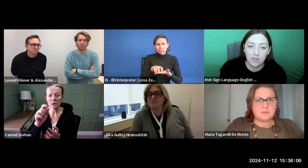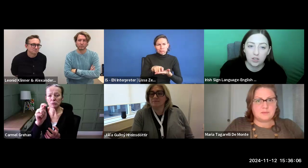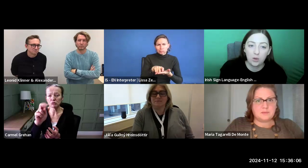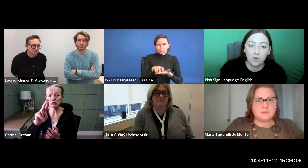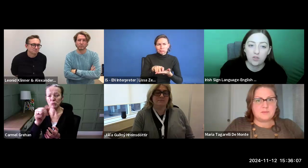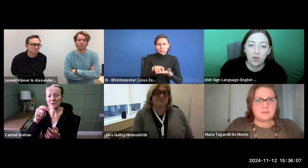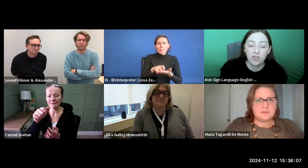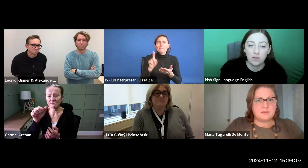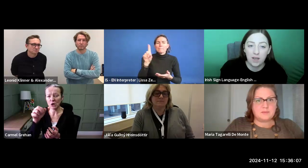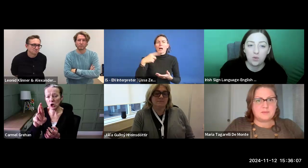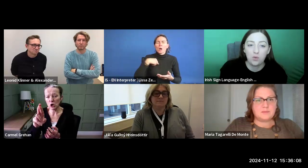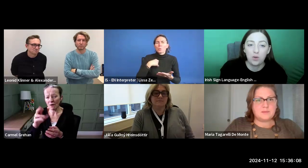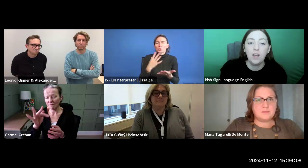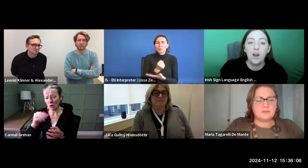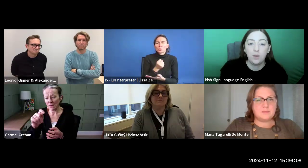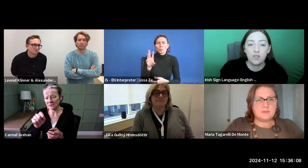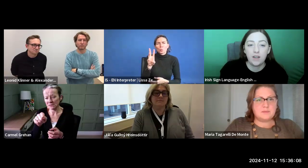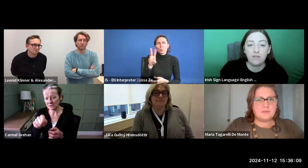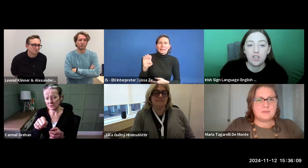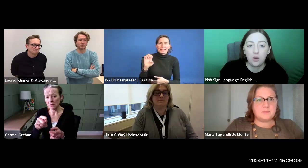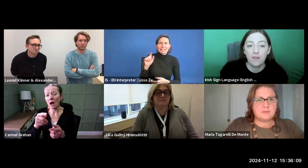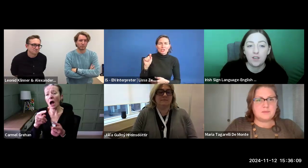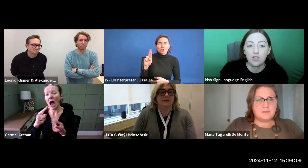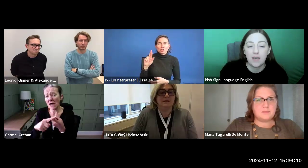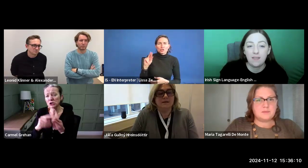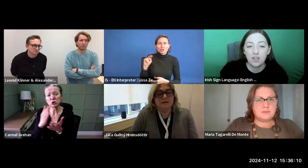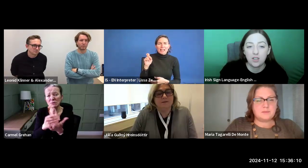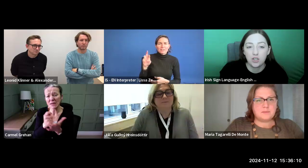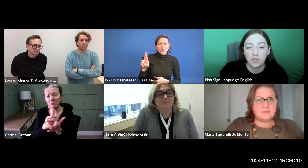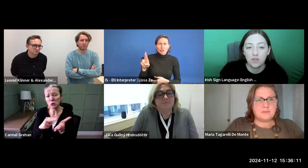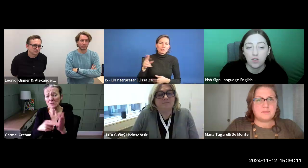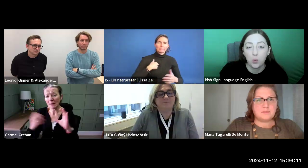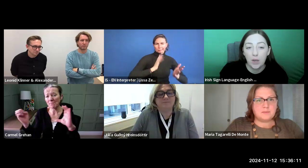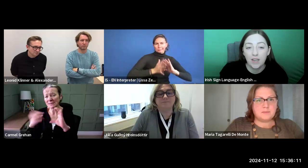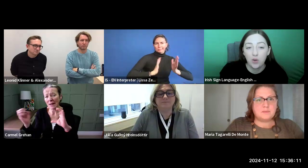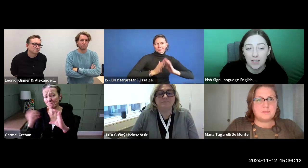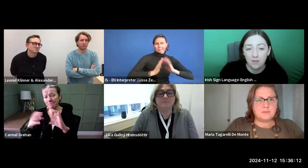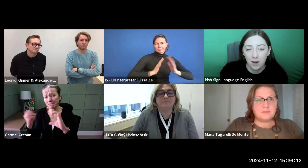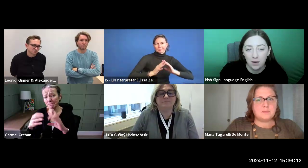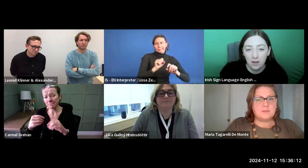would write physical notes and try to do that, or I would sign a video and then just send that to the students through